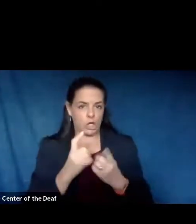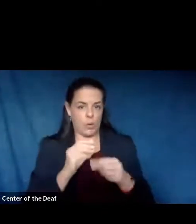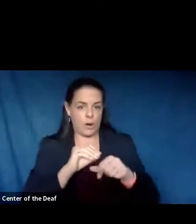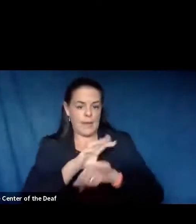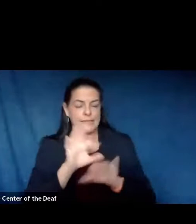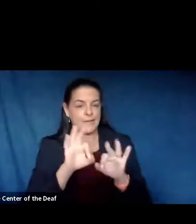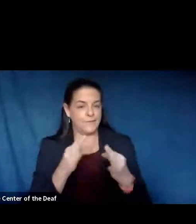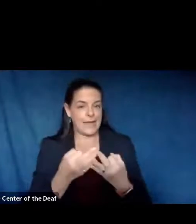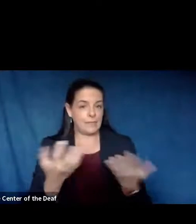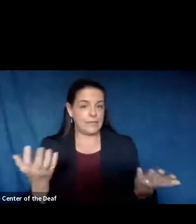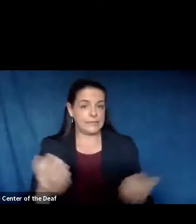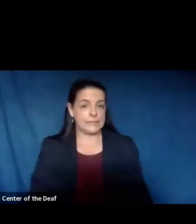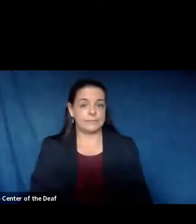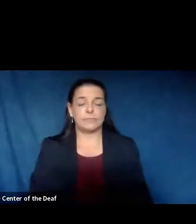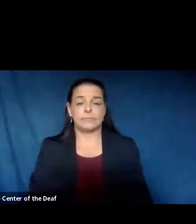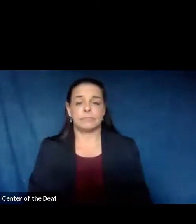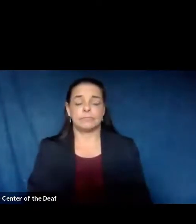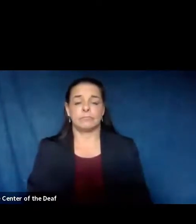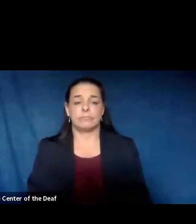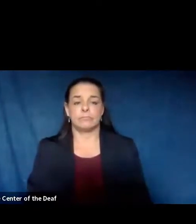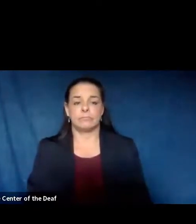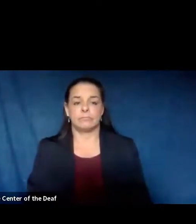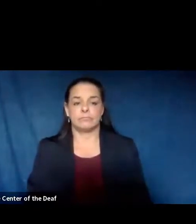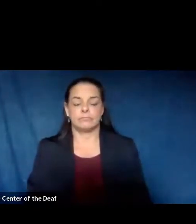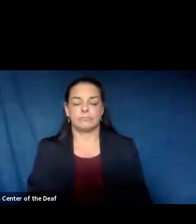advising families?